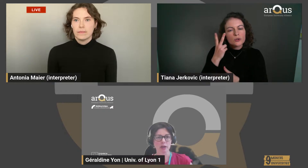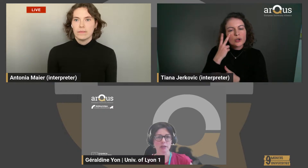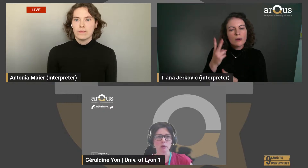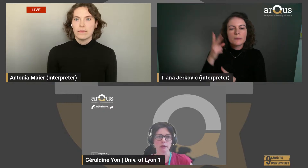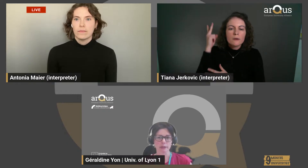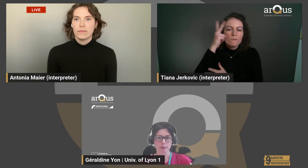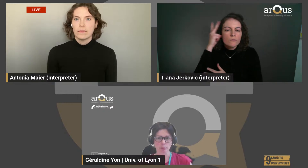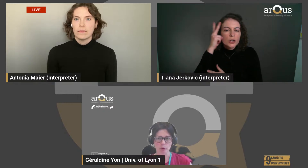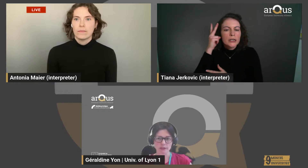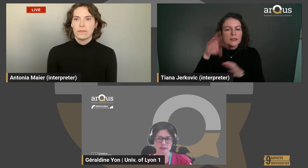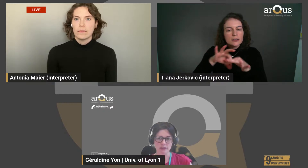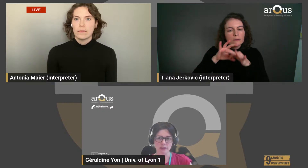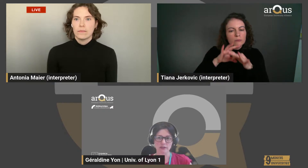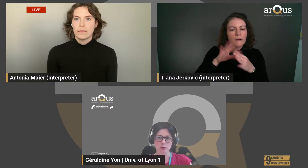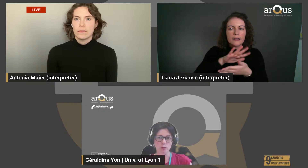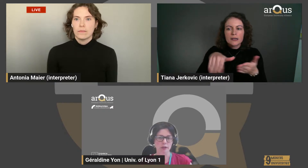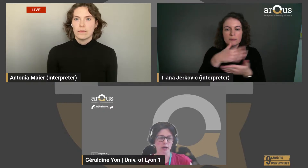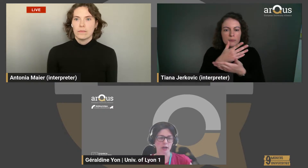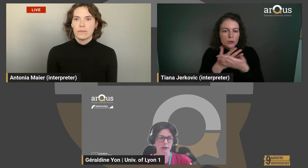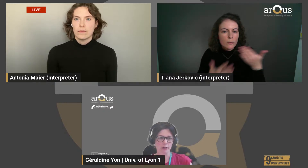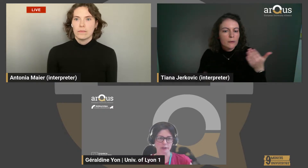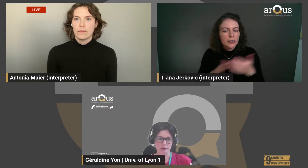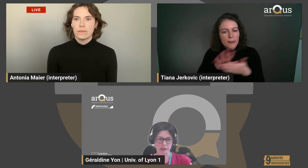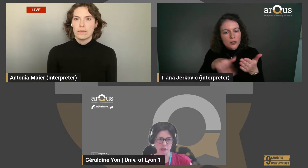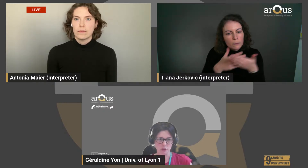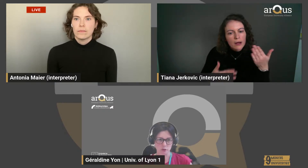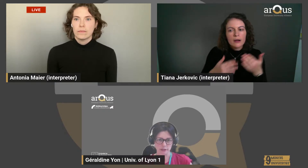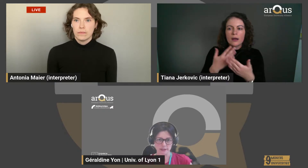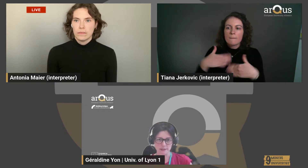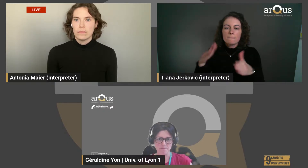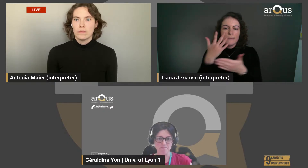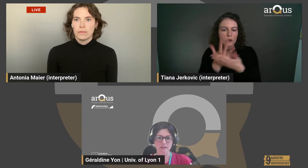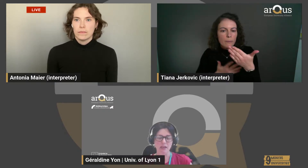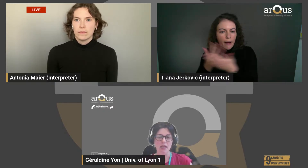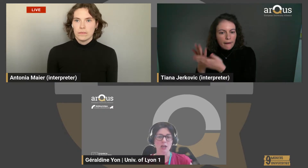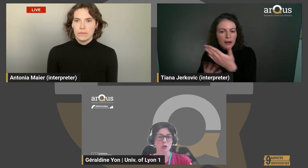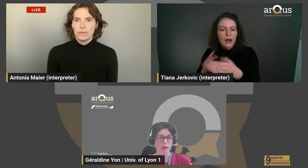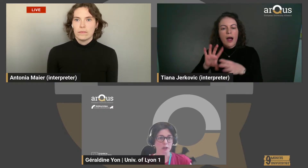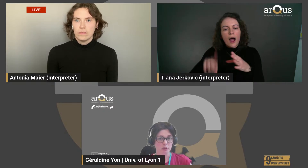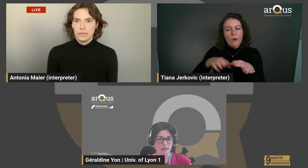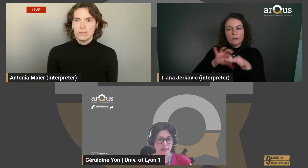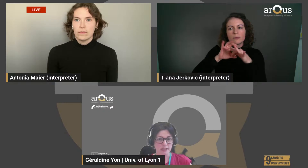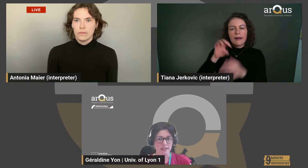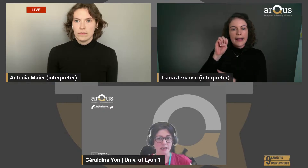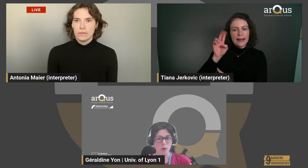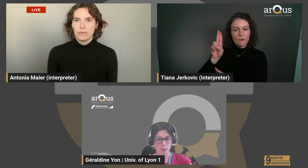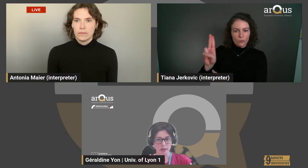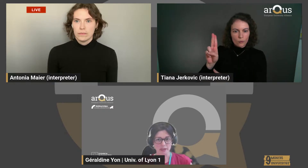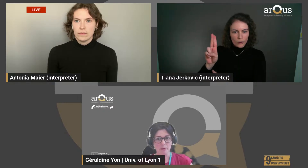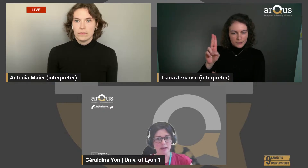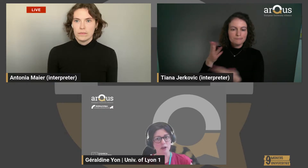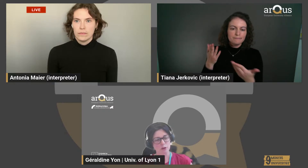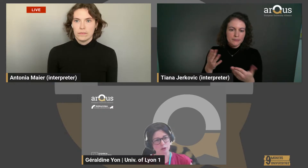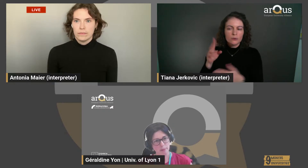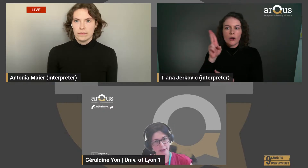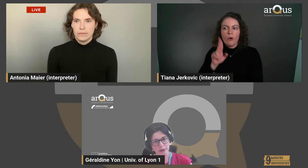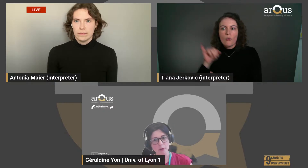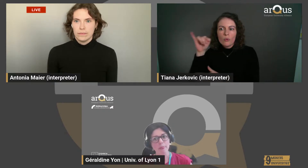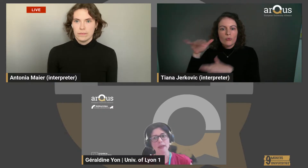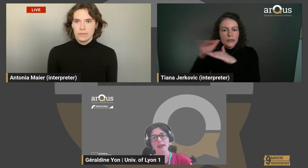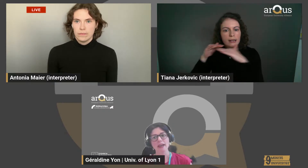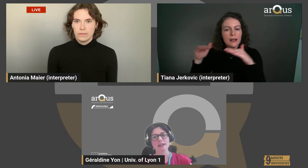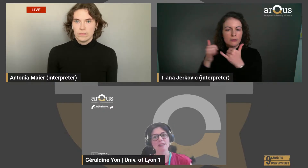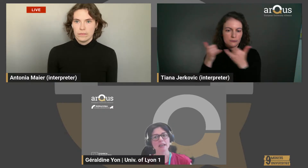is particularly important in the European higher education context. Today, Christian is accompanied by Antonia